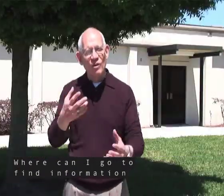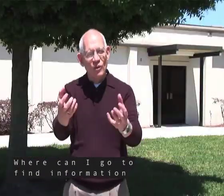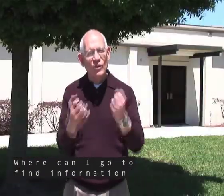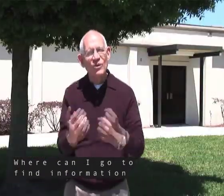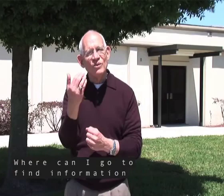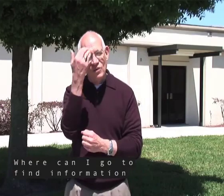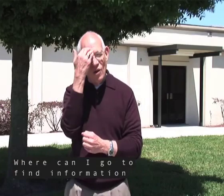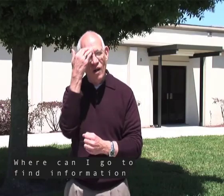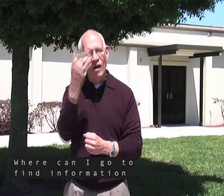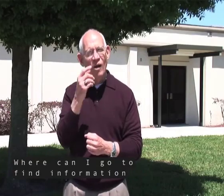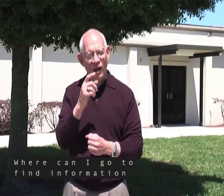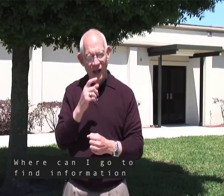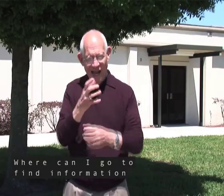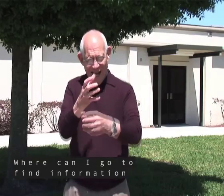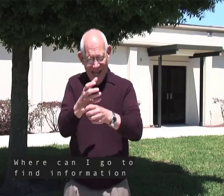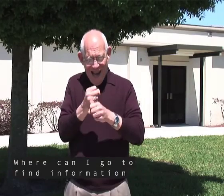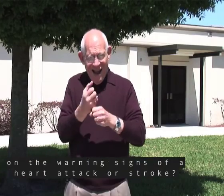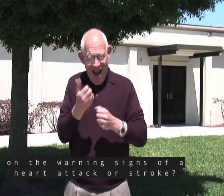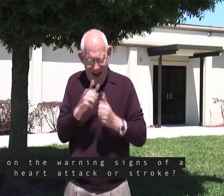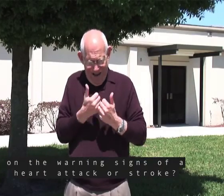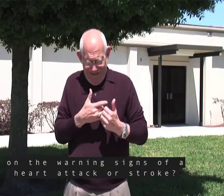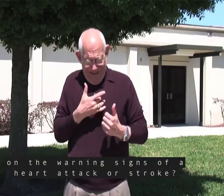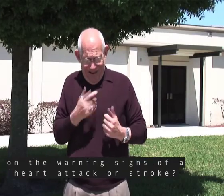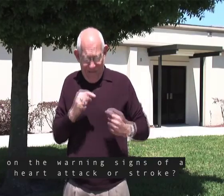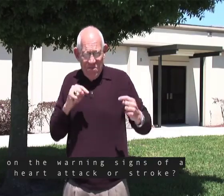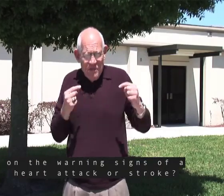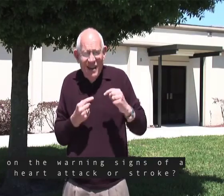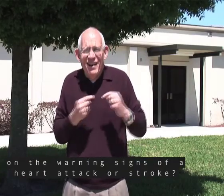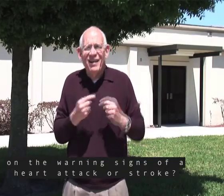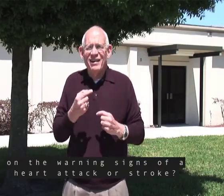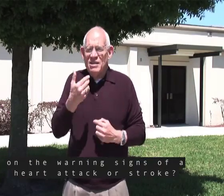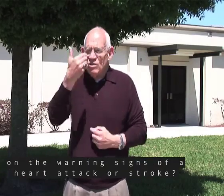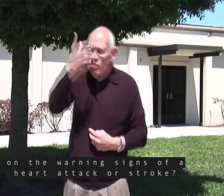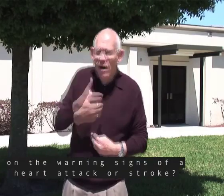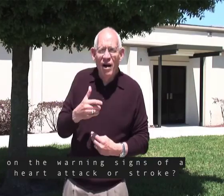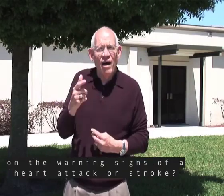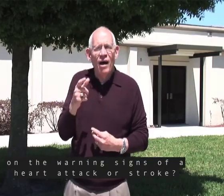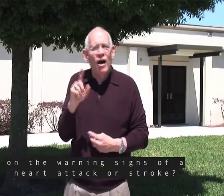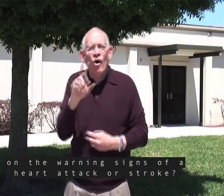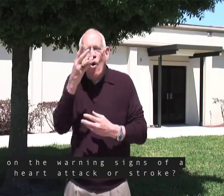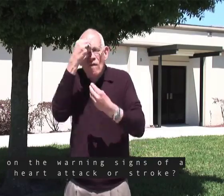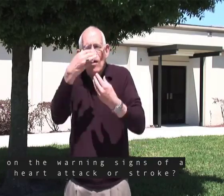Where can I go to find information on the warning signs of a heart attack or a stroke?